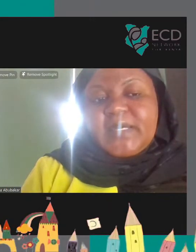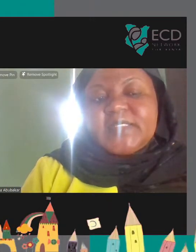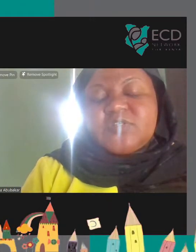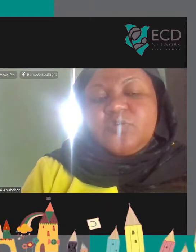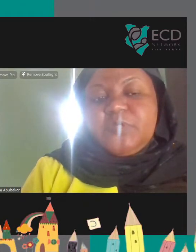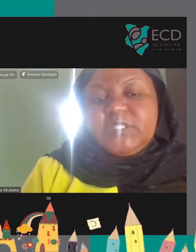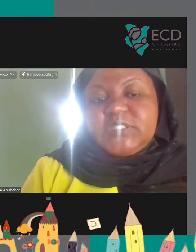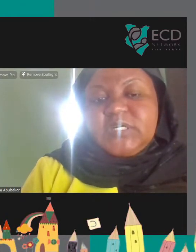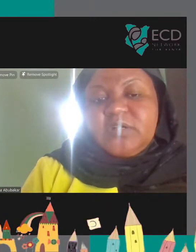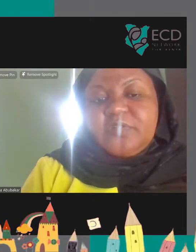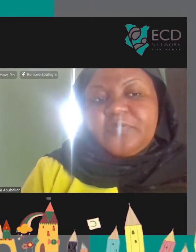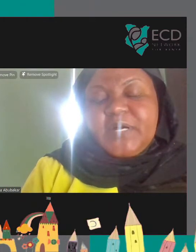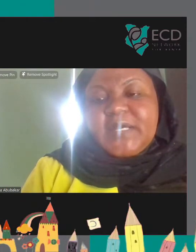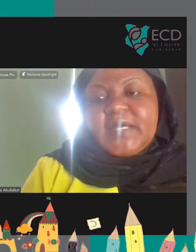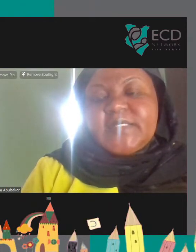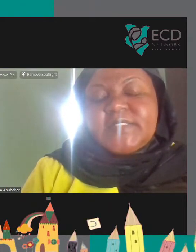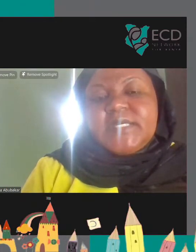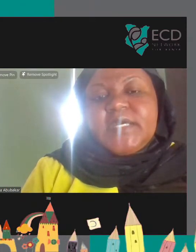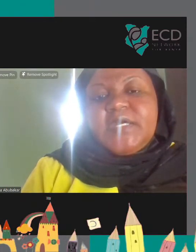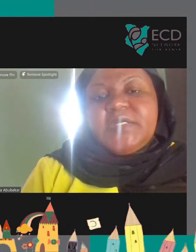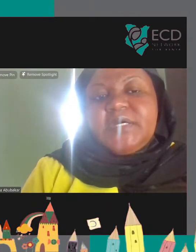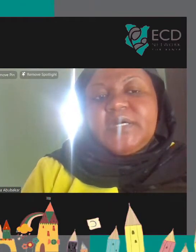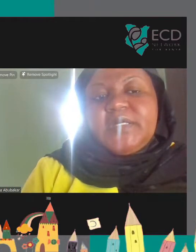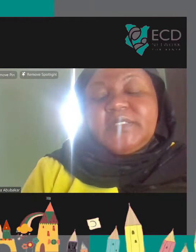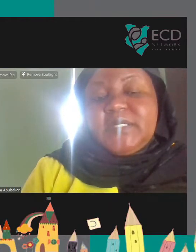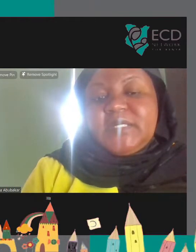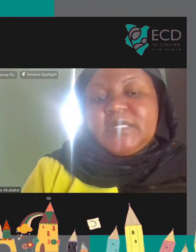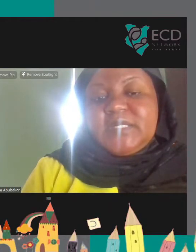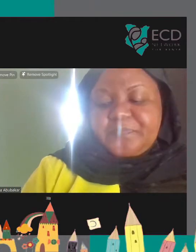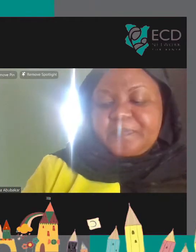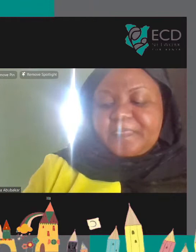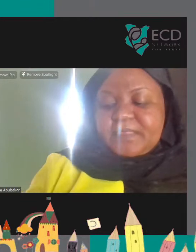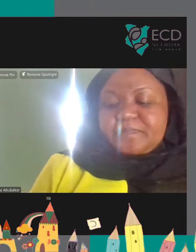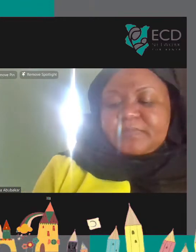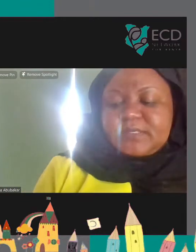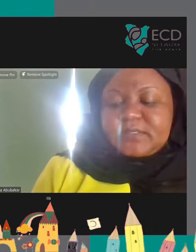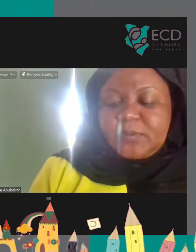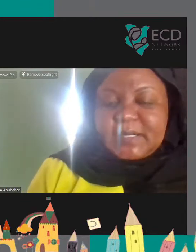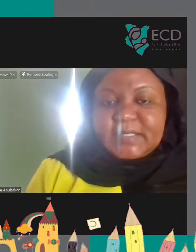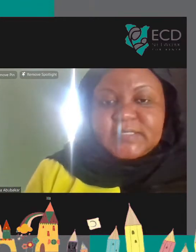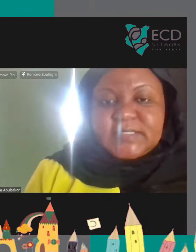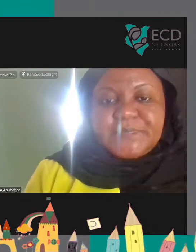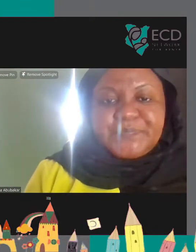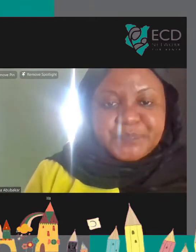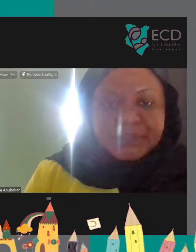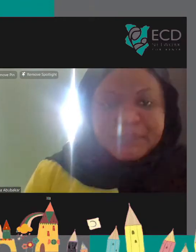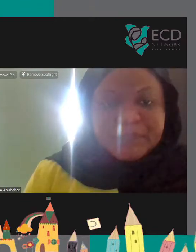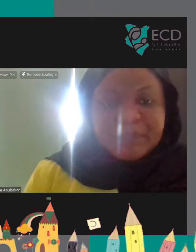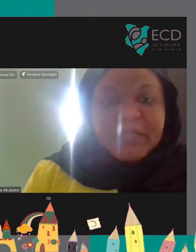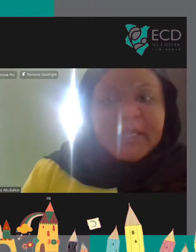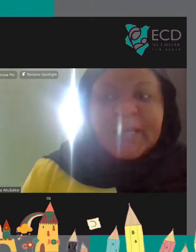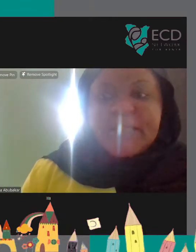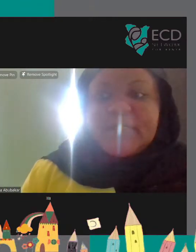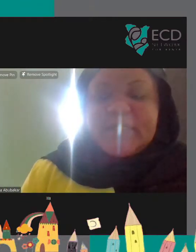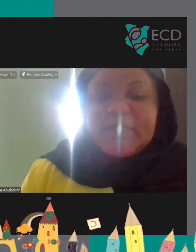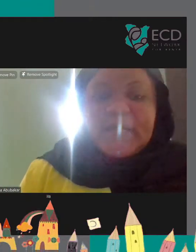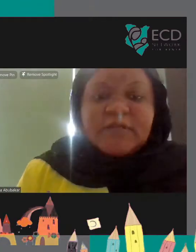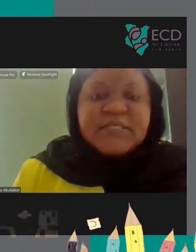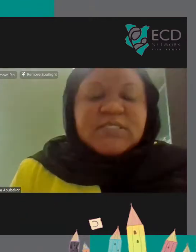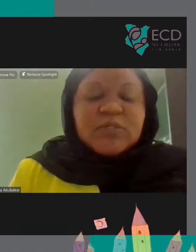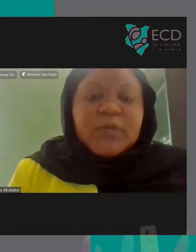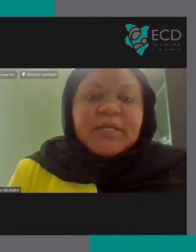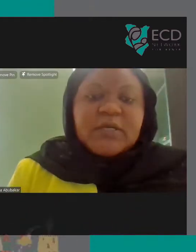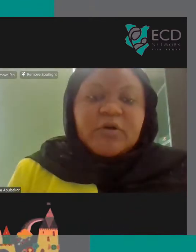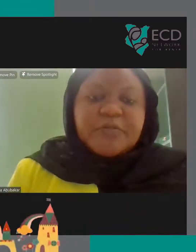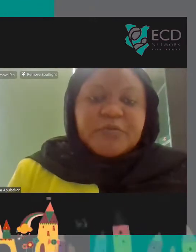healthcare workers, community health workers, and daycare workers. Yeah? And here,